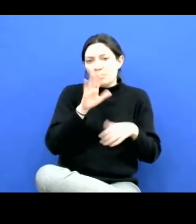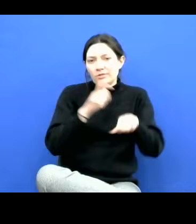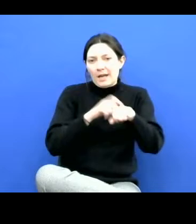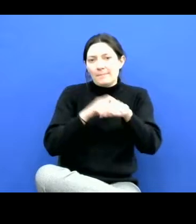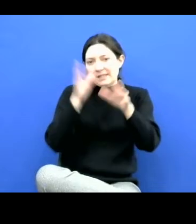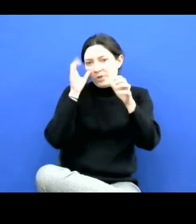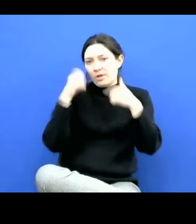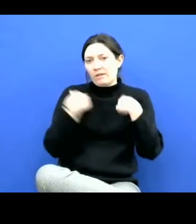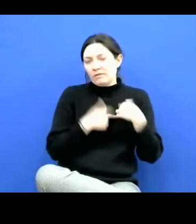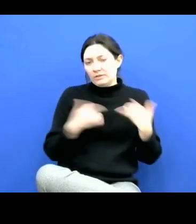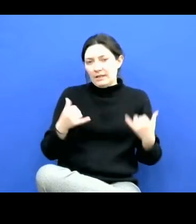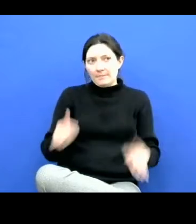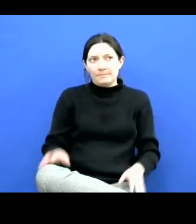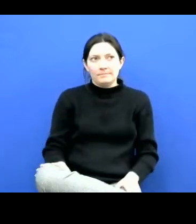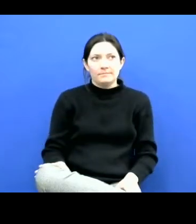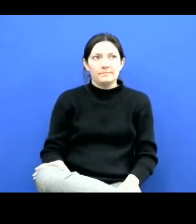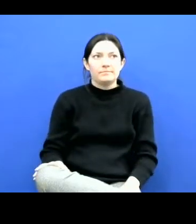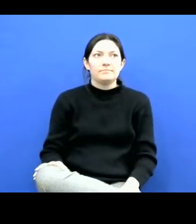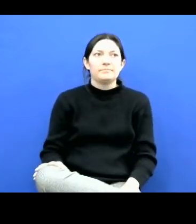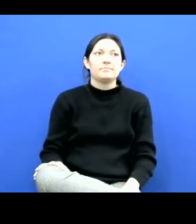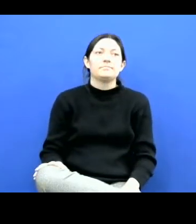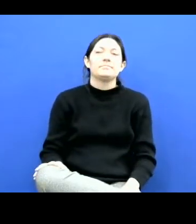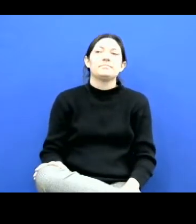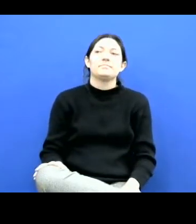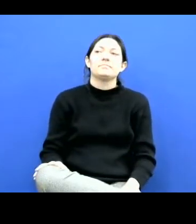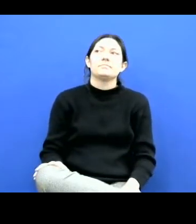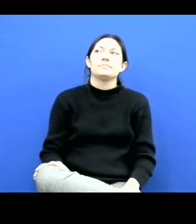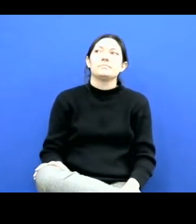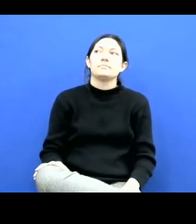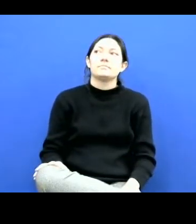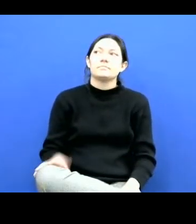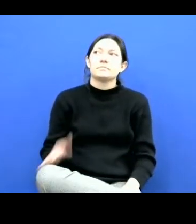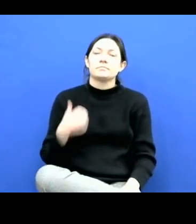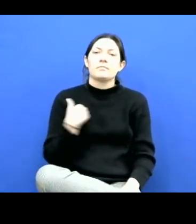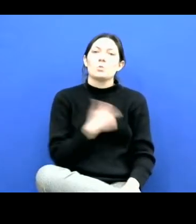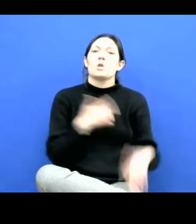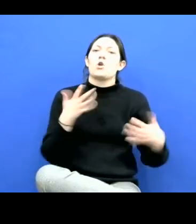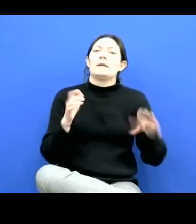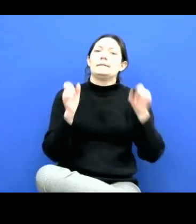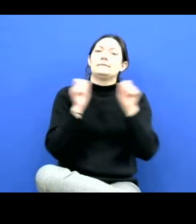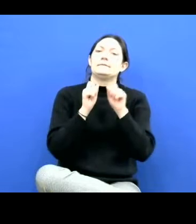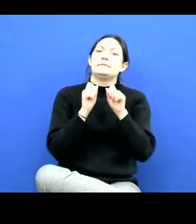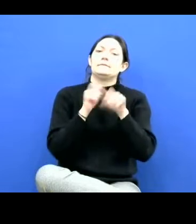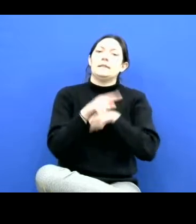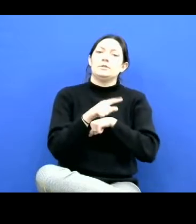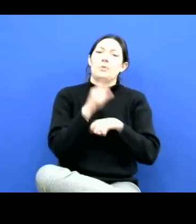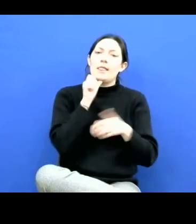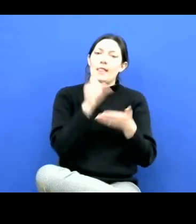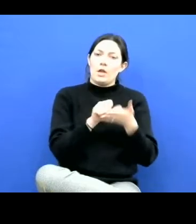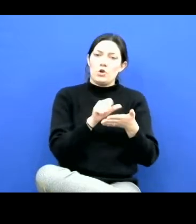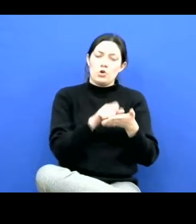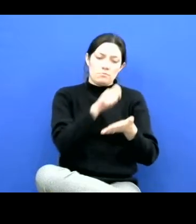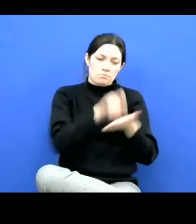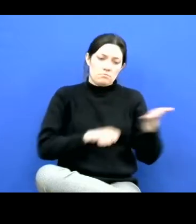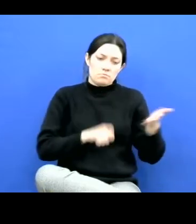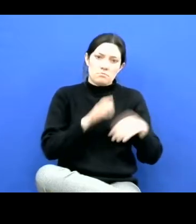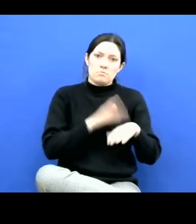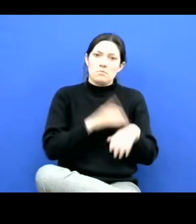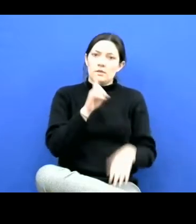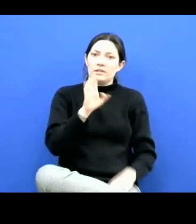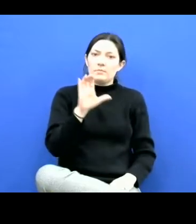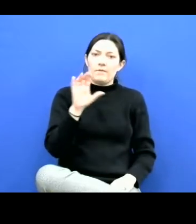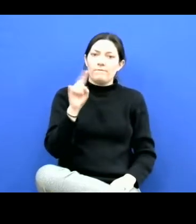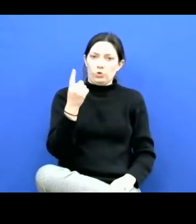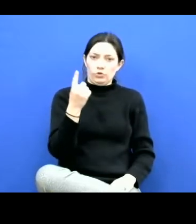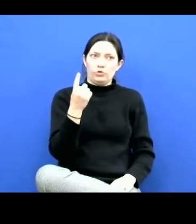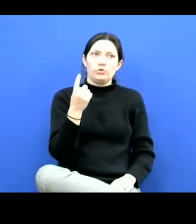us today. We had sent out a letter dated December 1st and